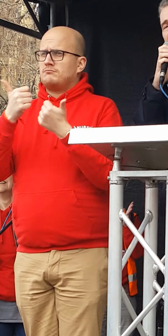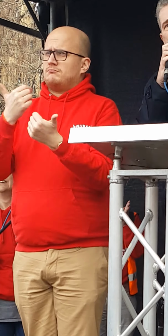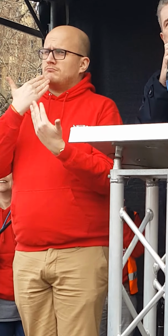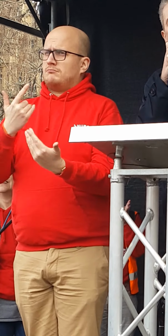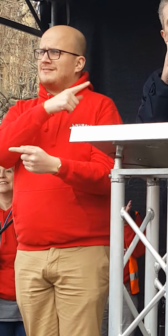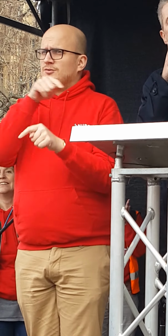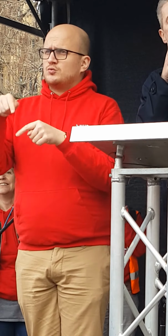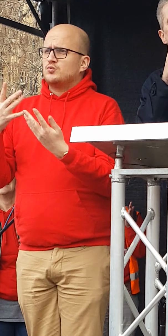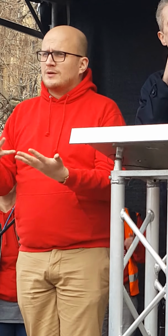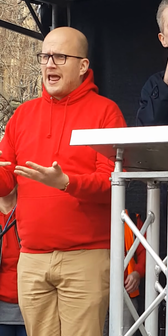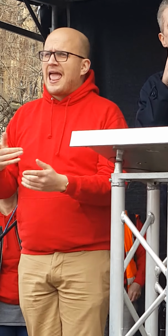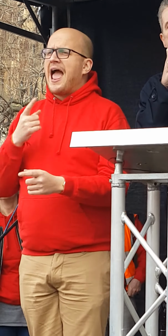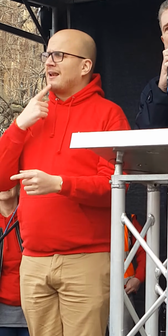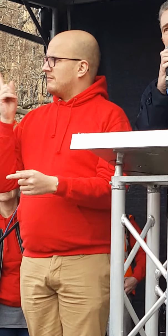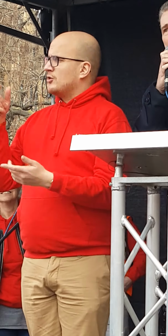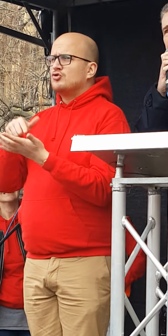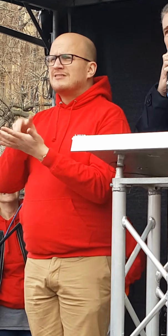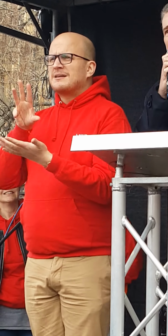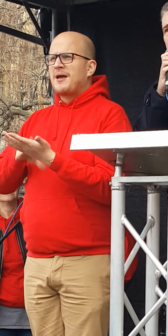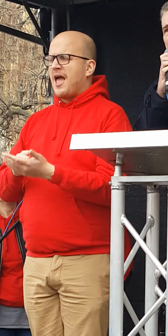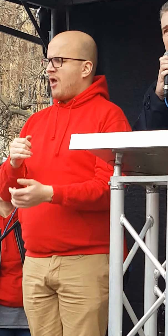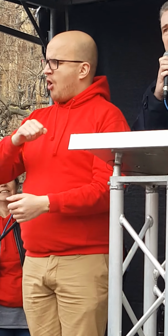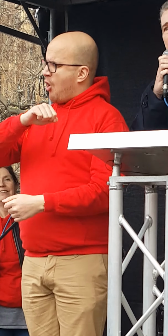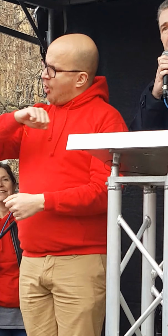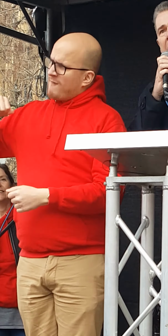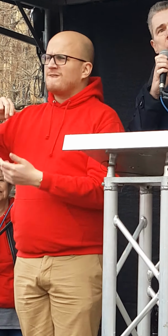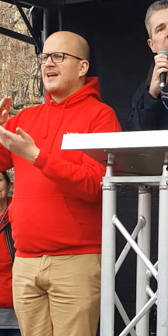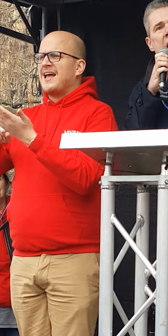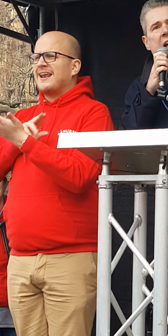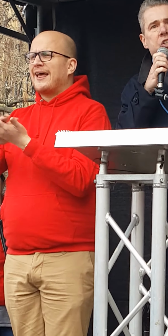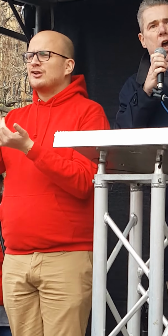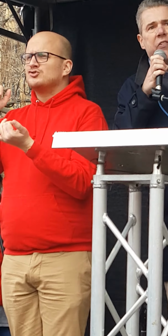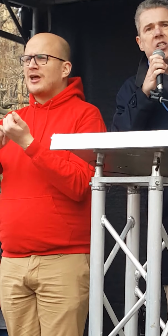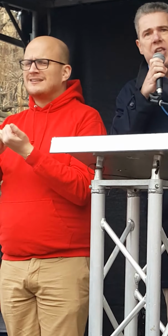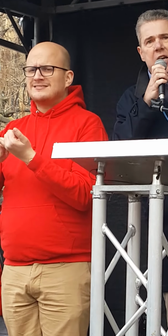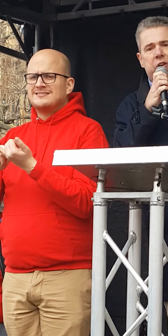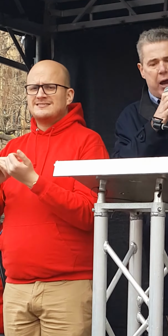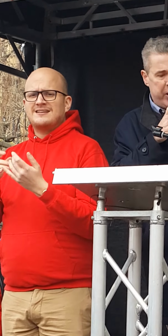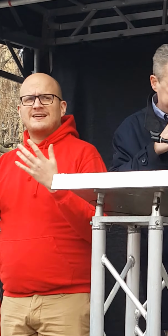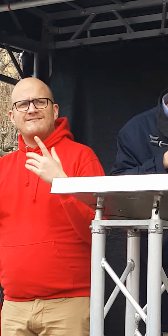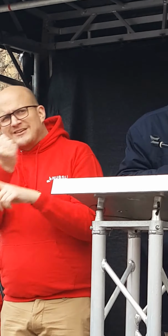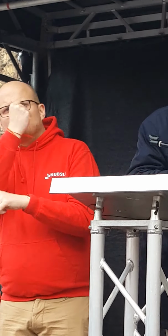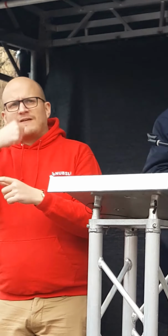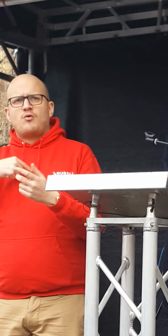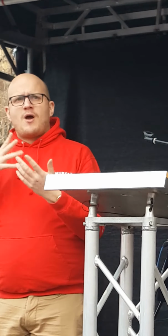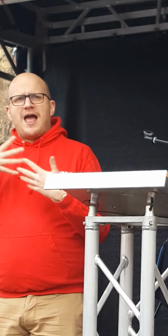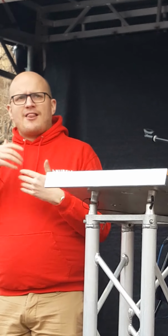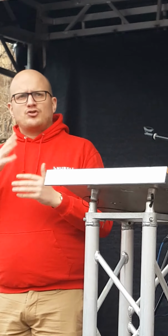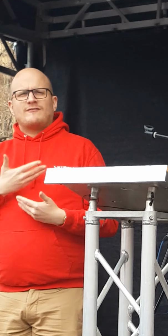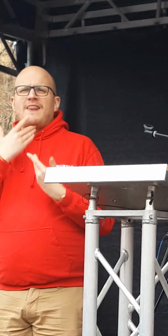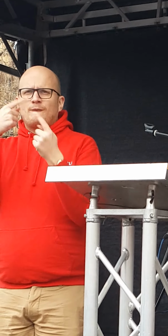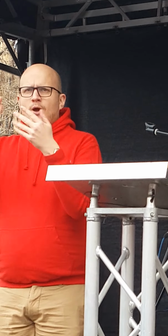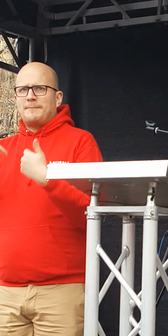And let's say to Theresa May, hands off the NHS, victory to the health service. Thanks for coming.